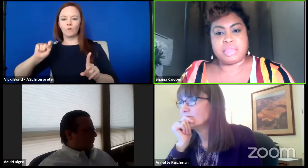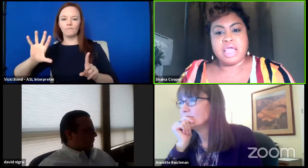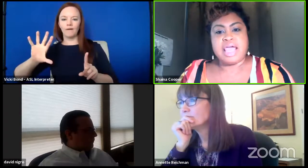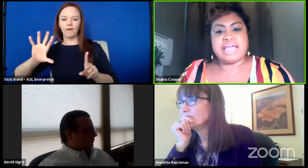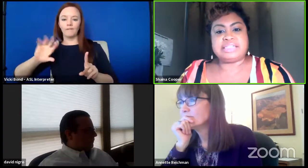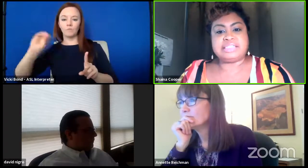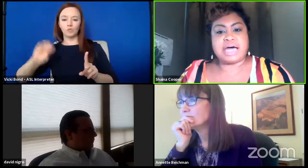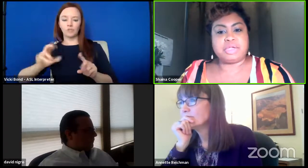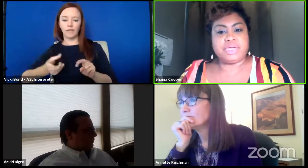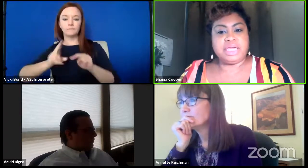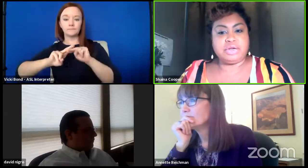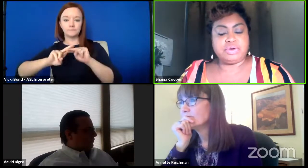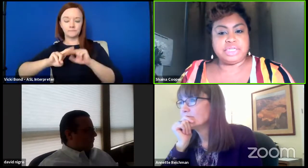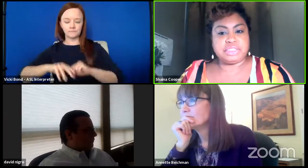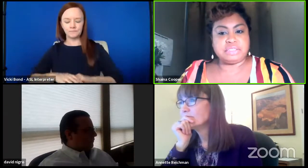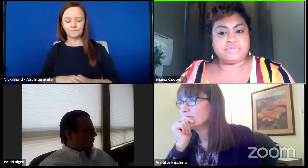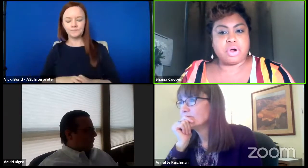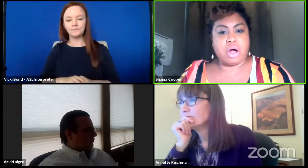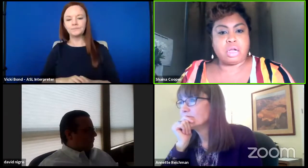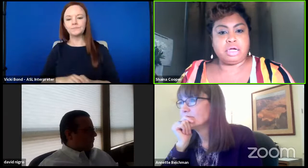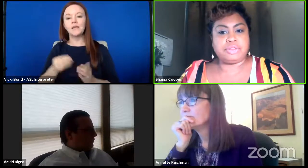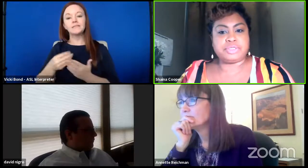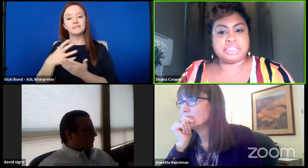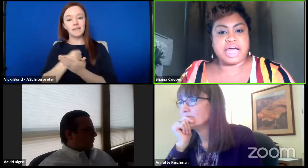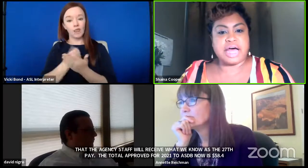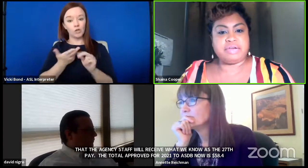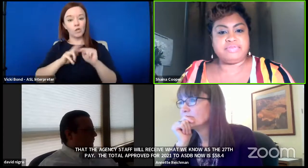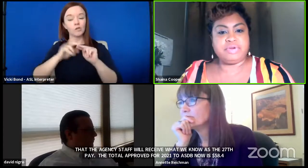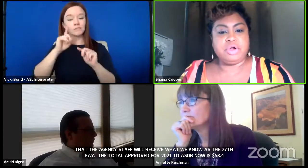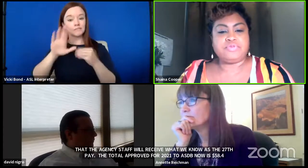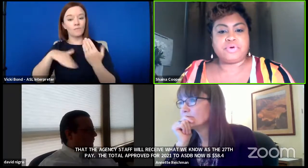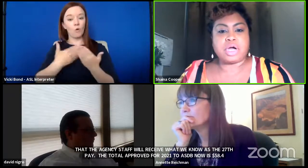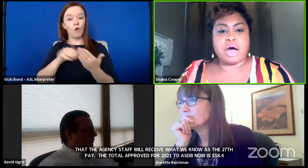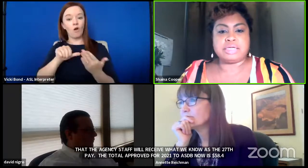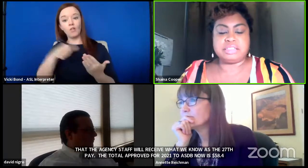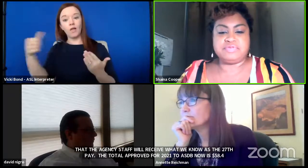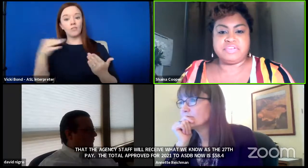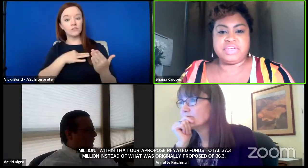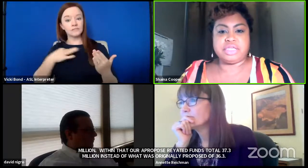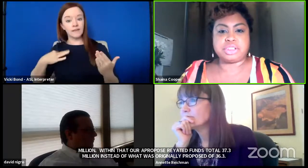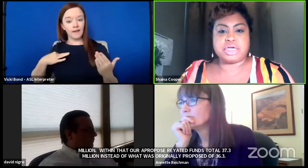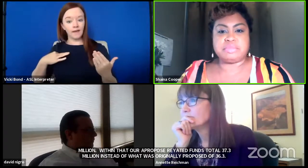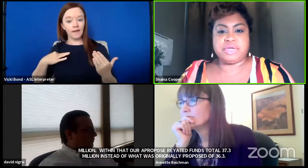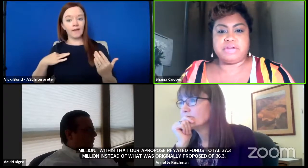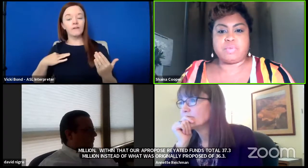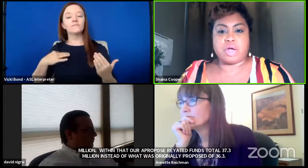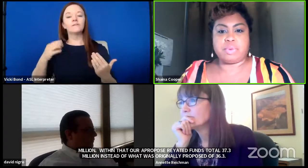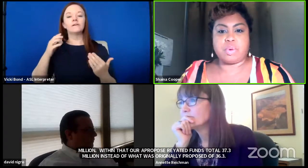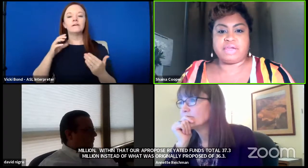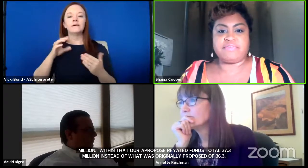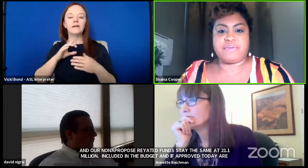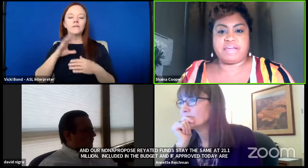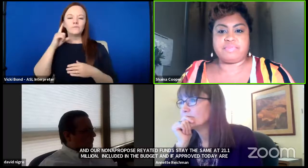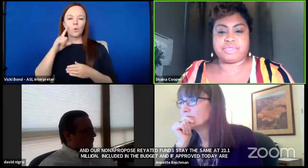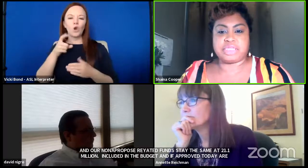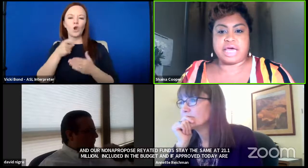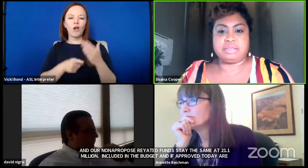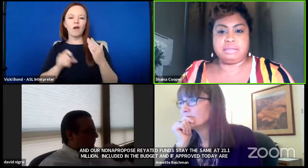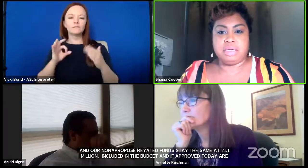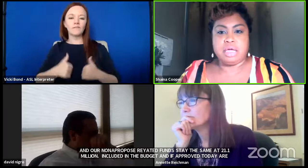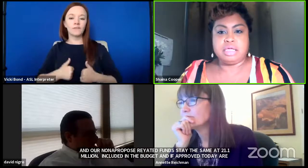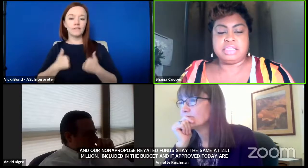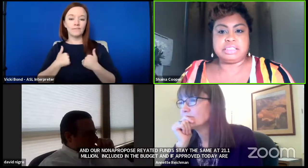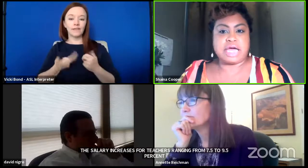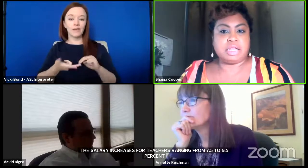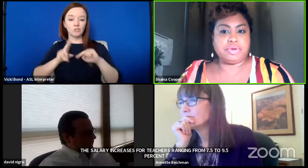9.5%, and salary increases for all other staff for a cost of living adjustment of